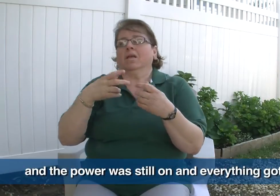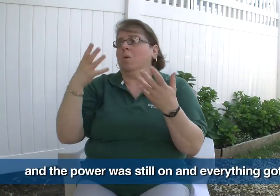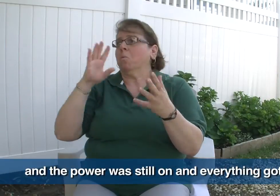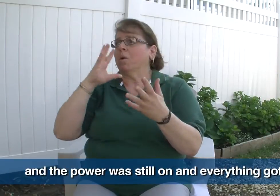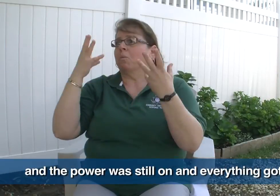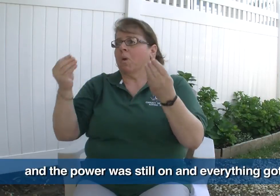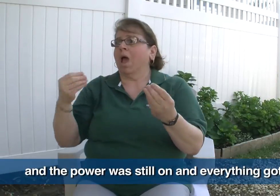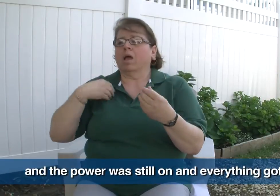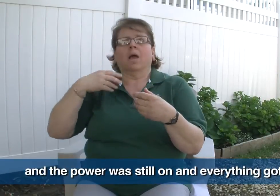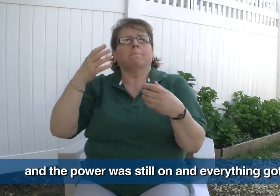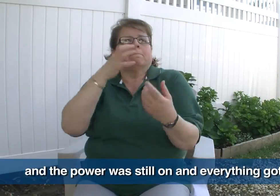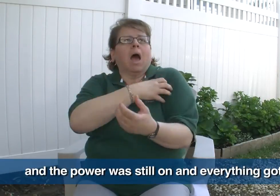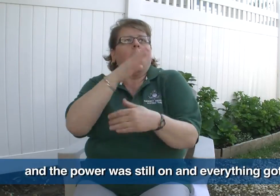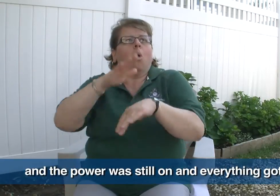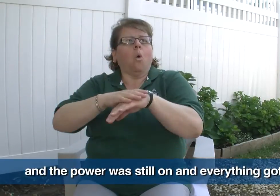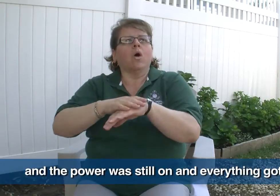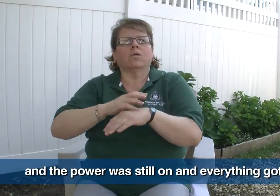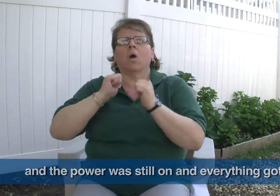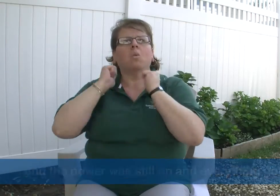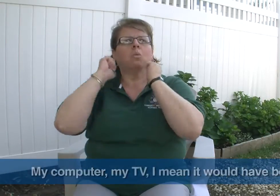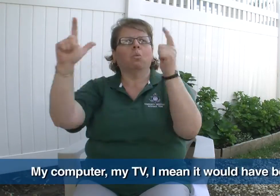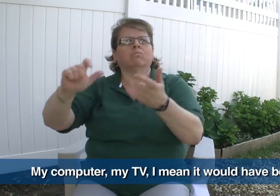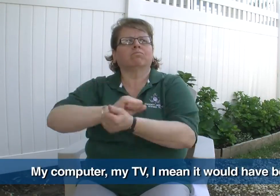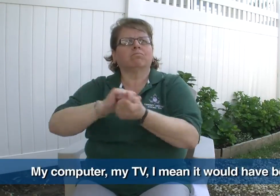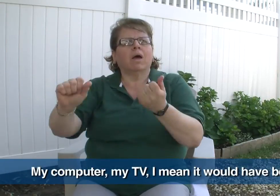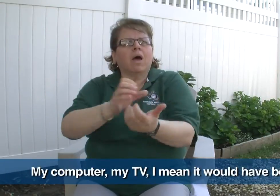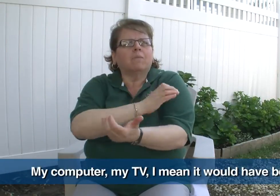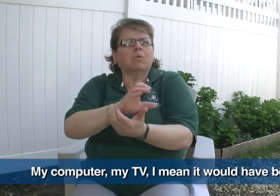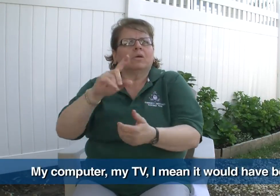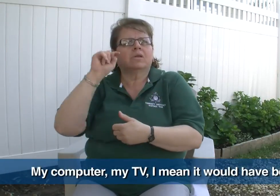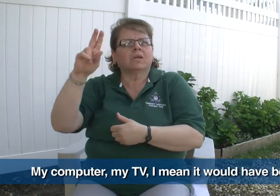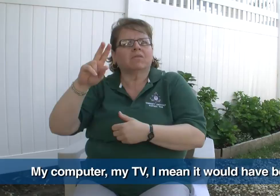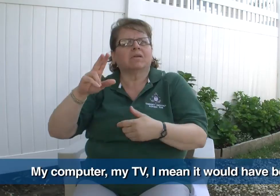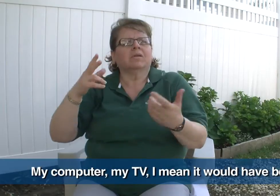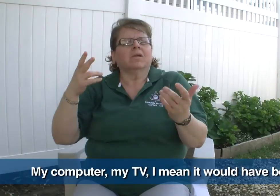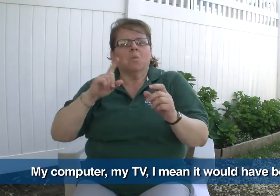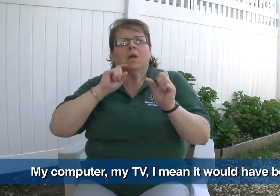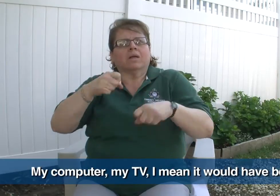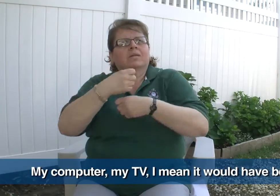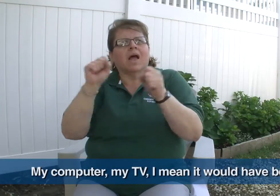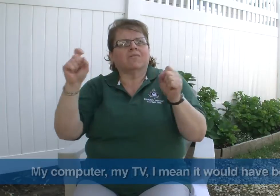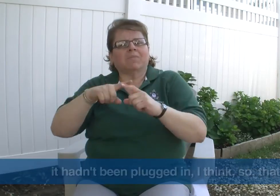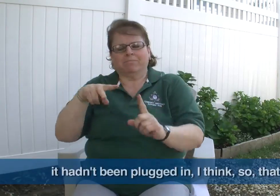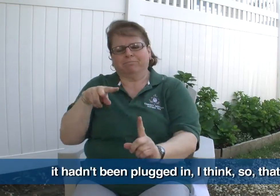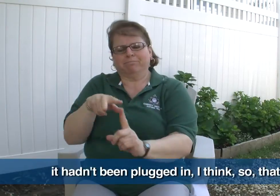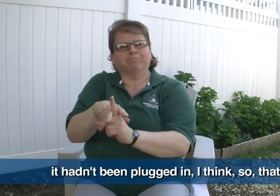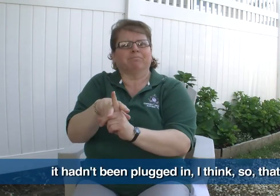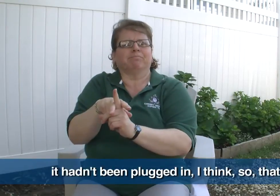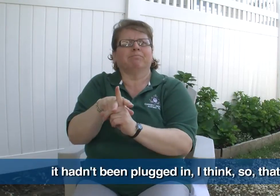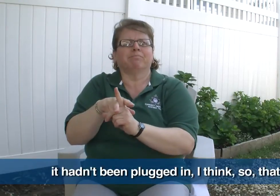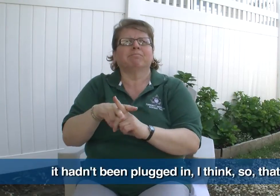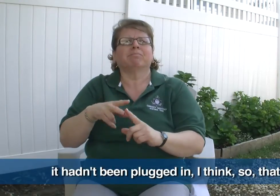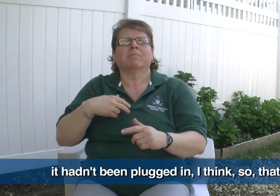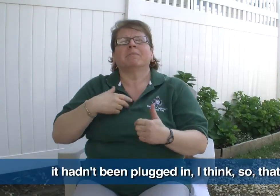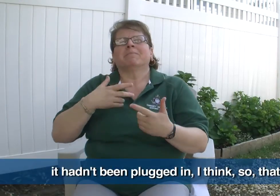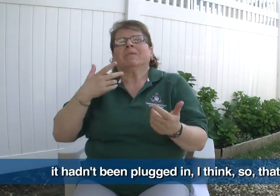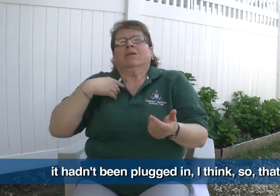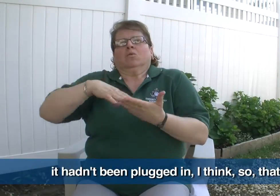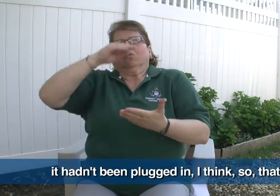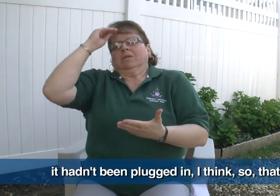got destroyed. My computer, my TV. I mean, it would have been safe if it hadn't been plugged in, I think. So that,